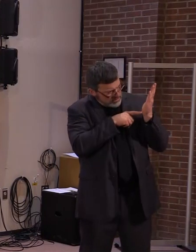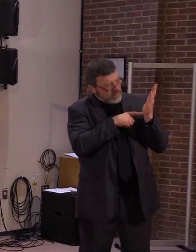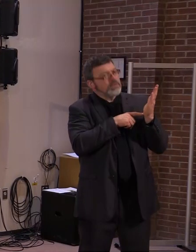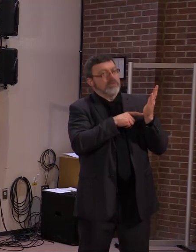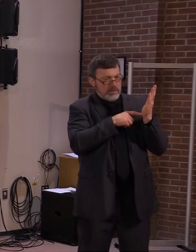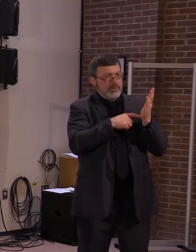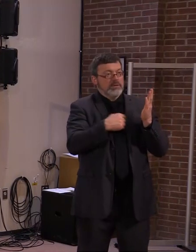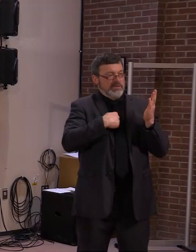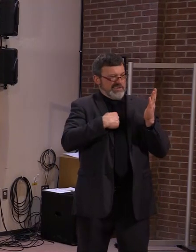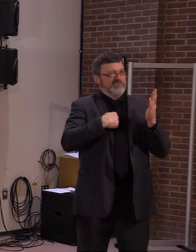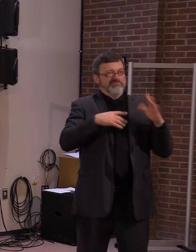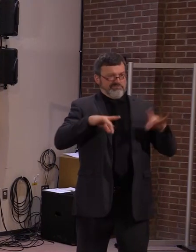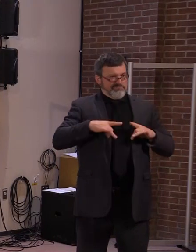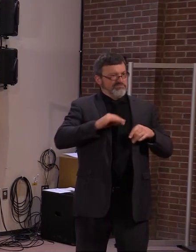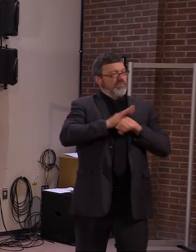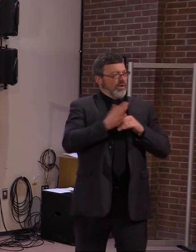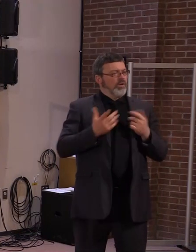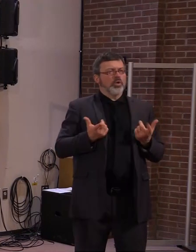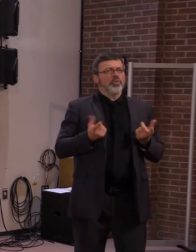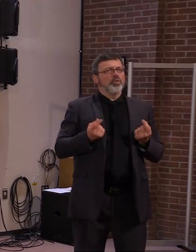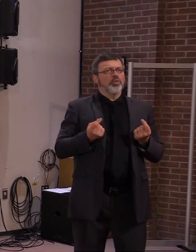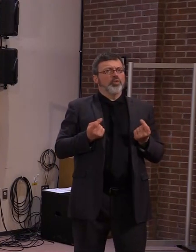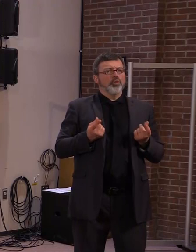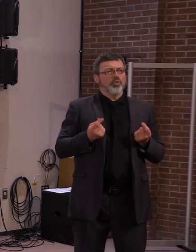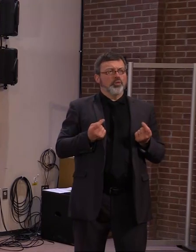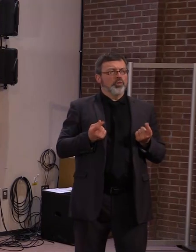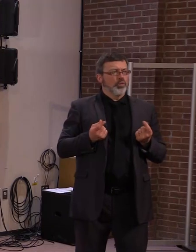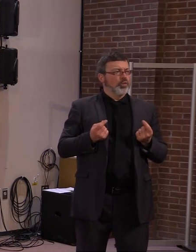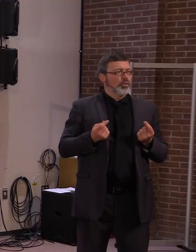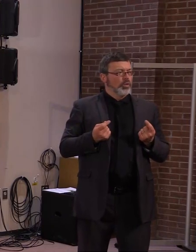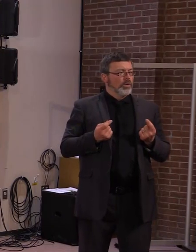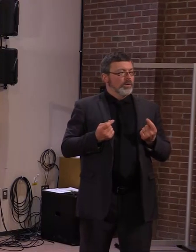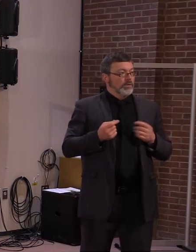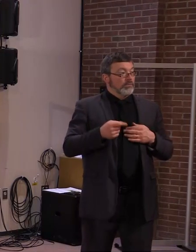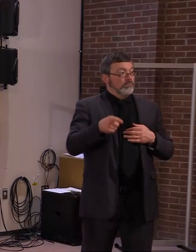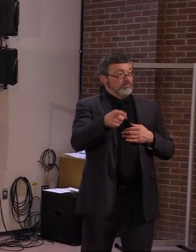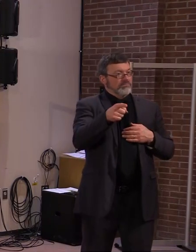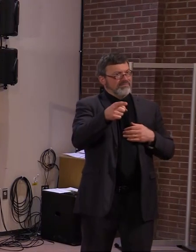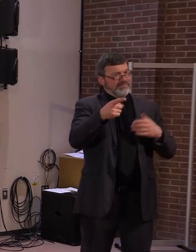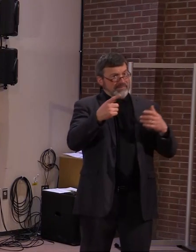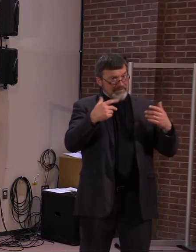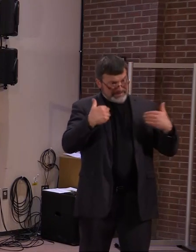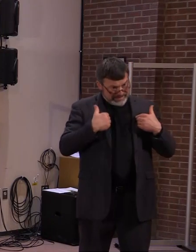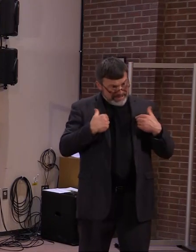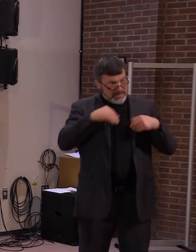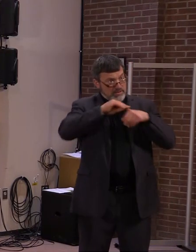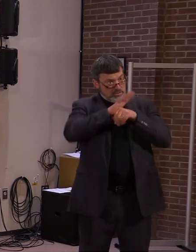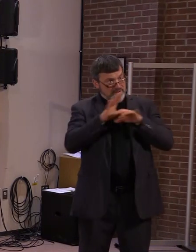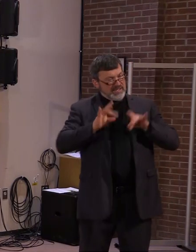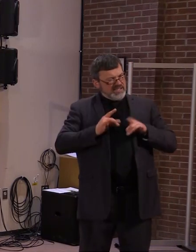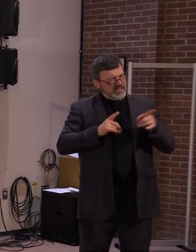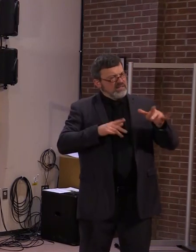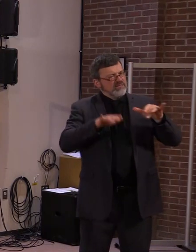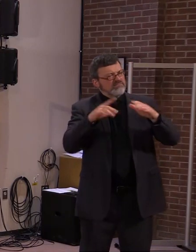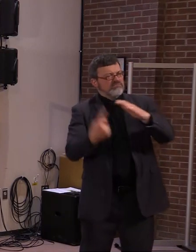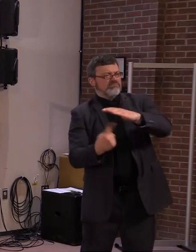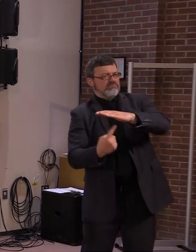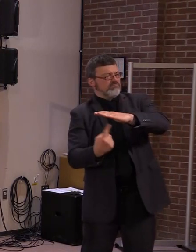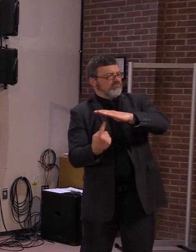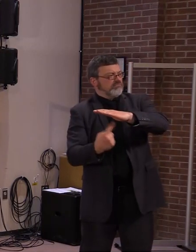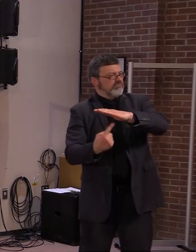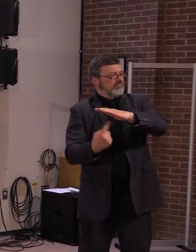home. If you do get a positive test result, isolate yourself immediately. Contact your healthcare provider to